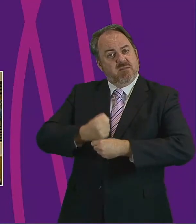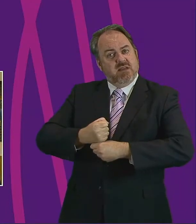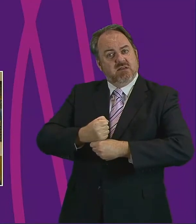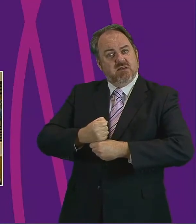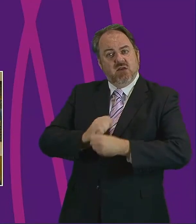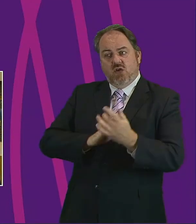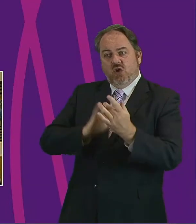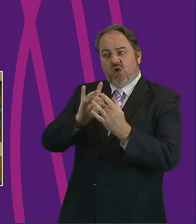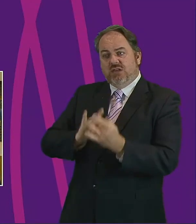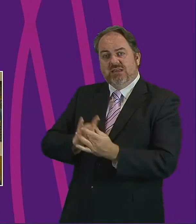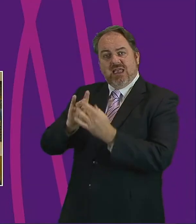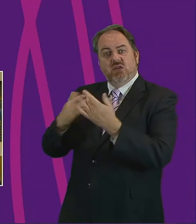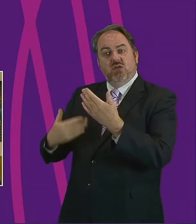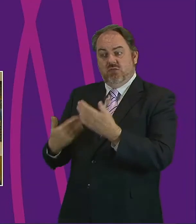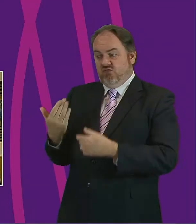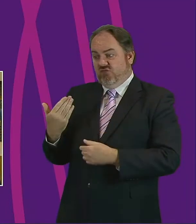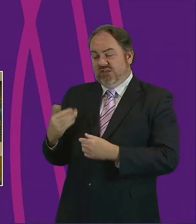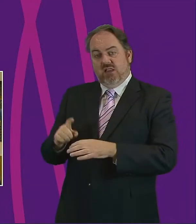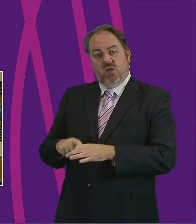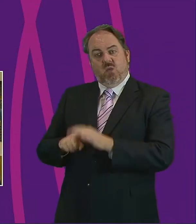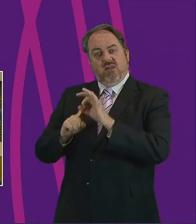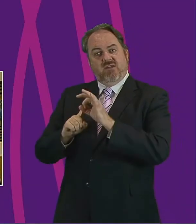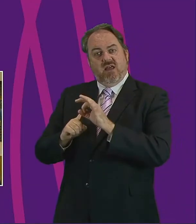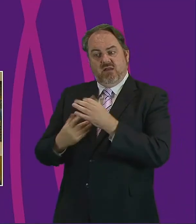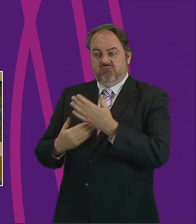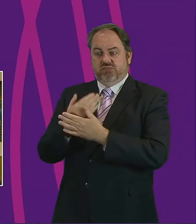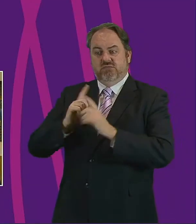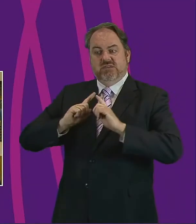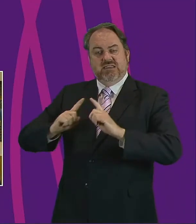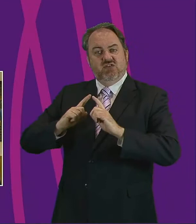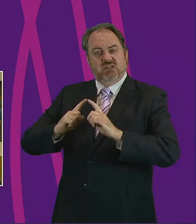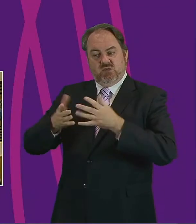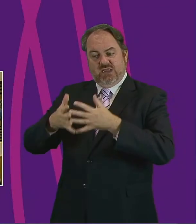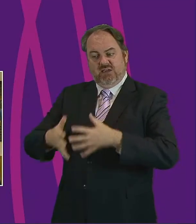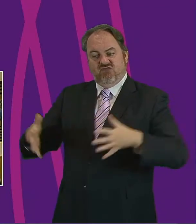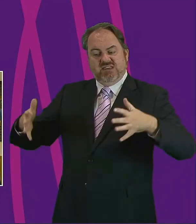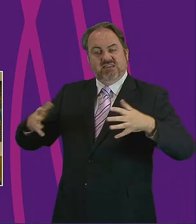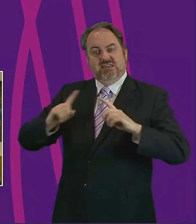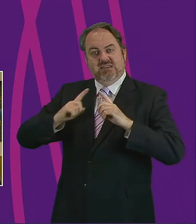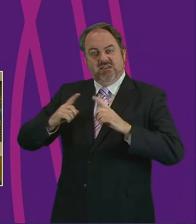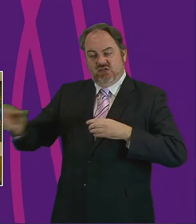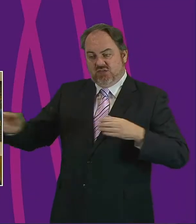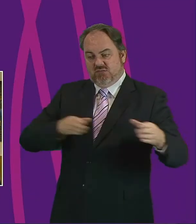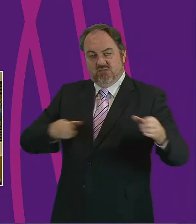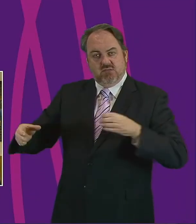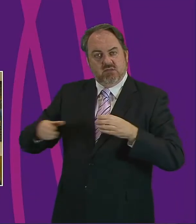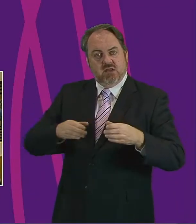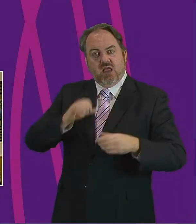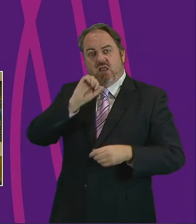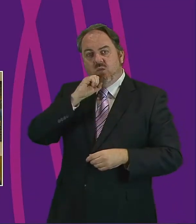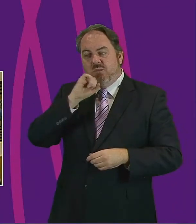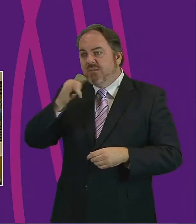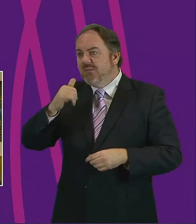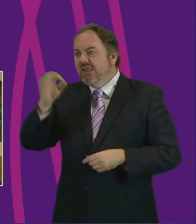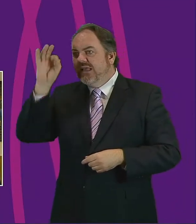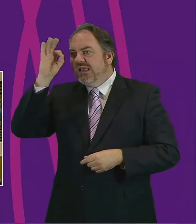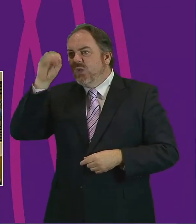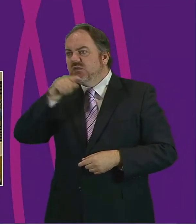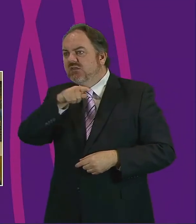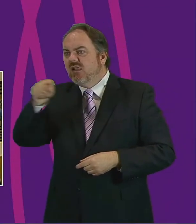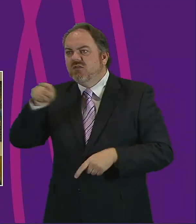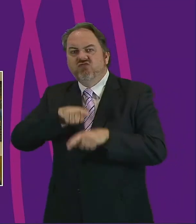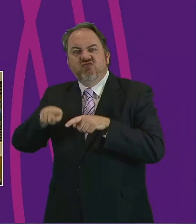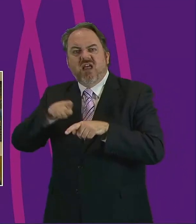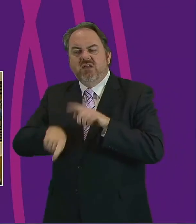all newly qualified teachers and supply teachers to boost teacher numbers? And will it intervene where any council may now seek to